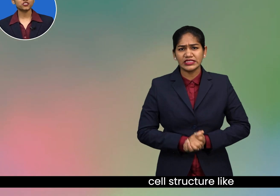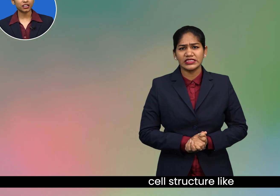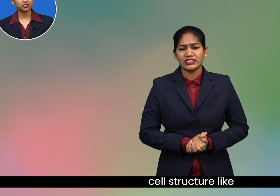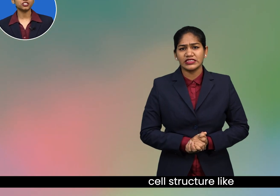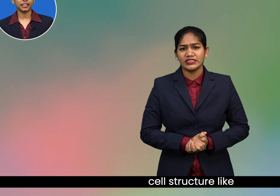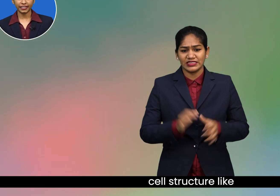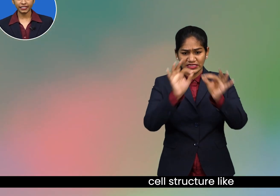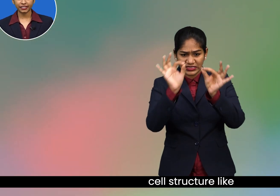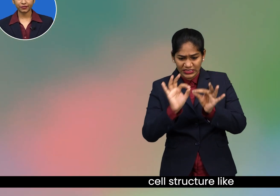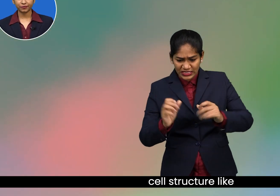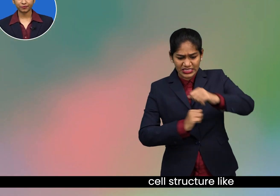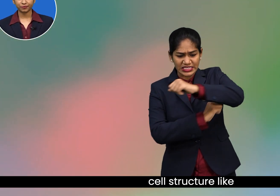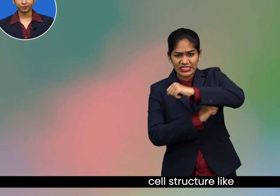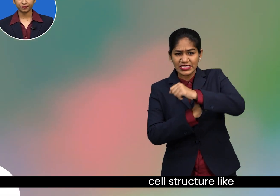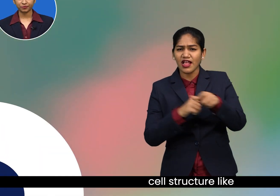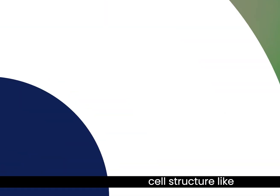cell structure like